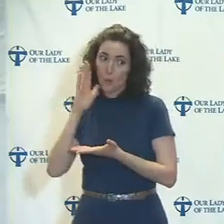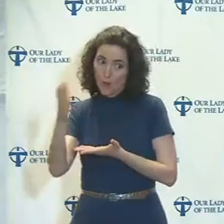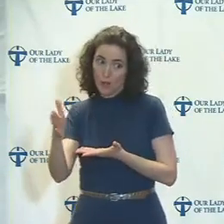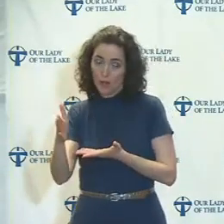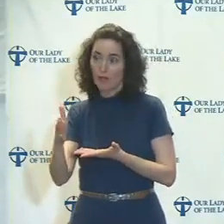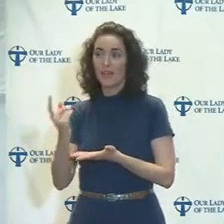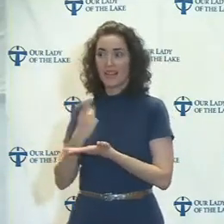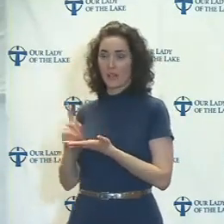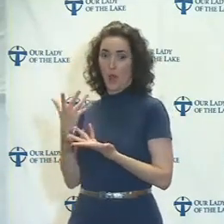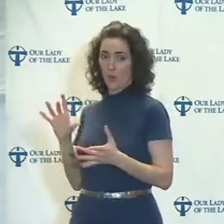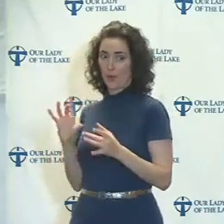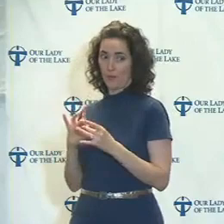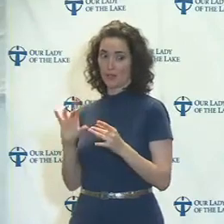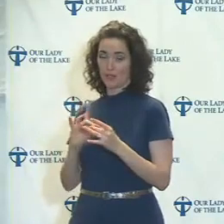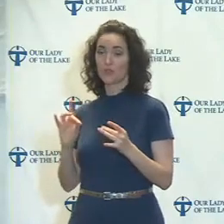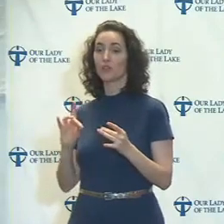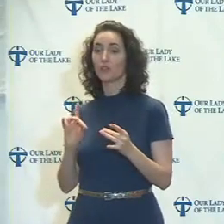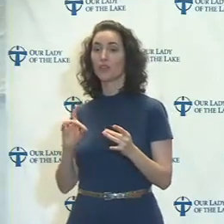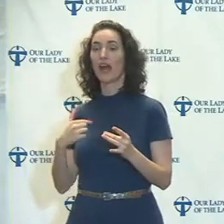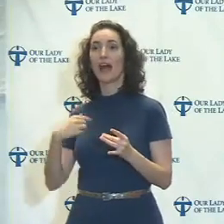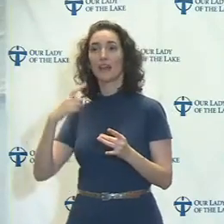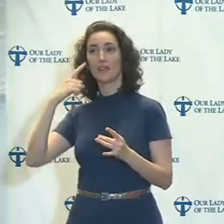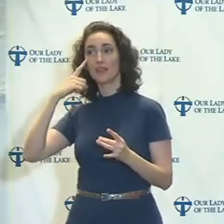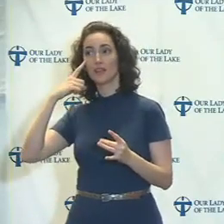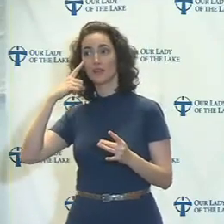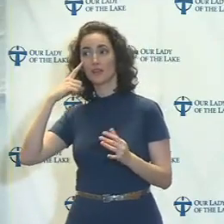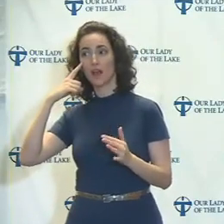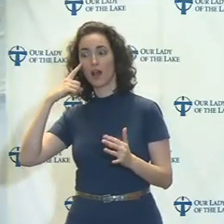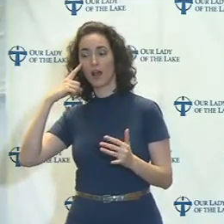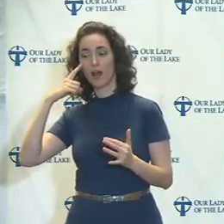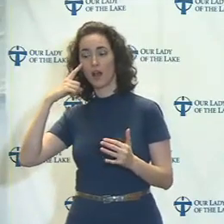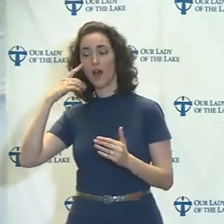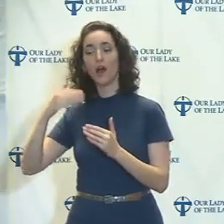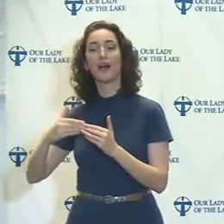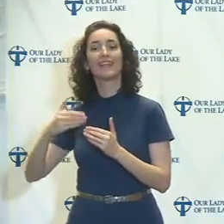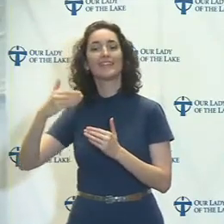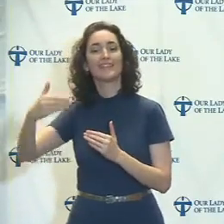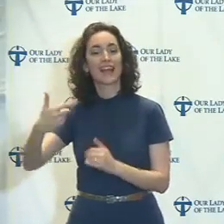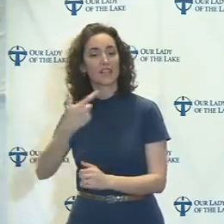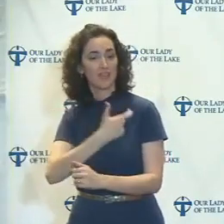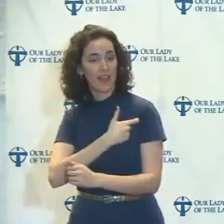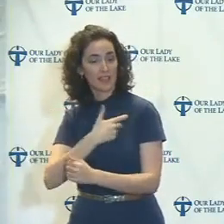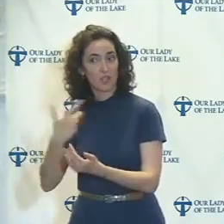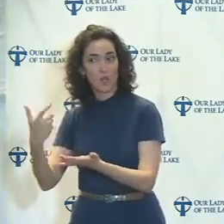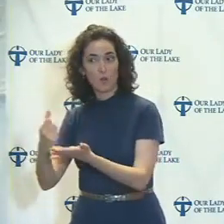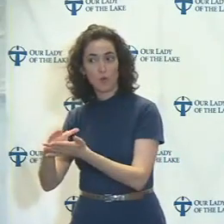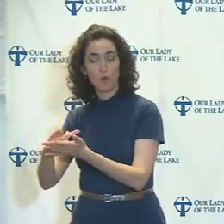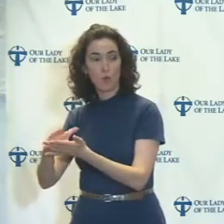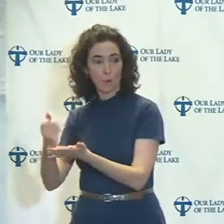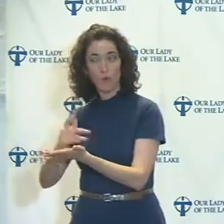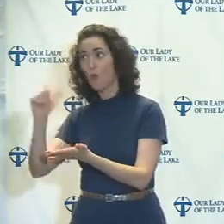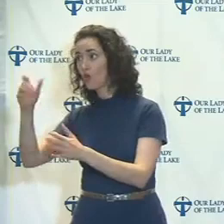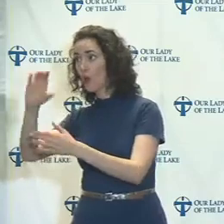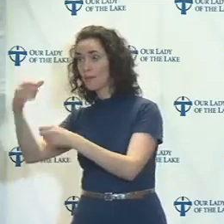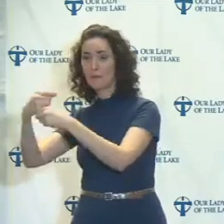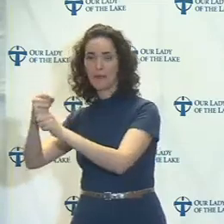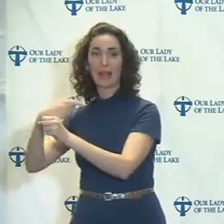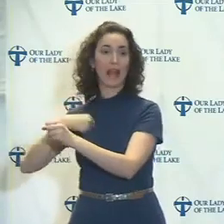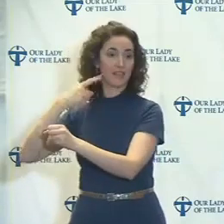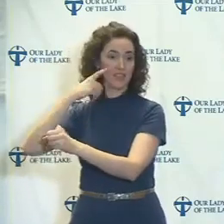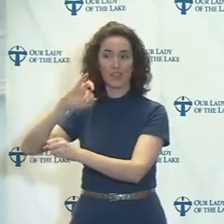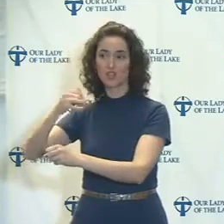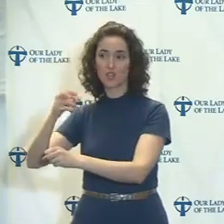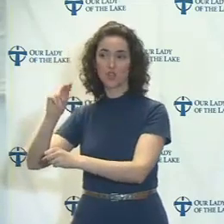this last week, I believe, when the next vaccine is approved, and that could be the Johnson &